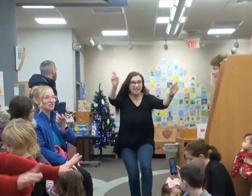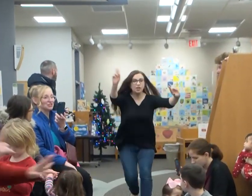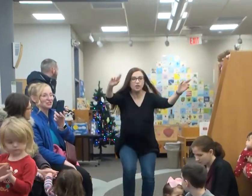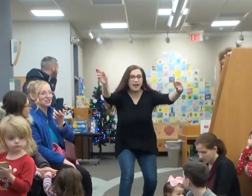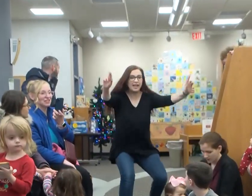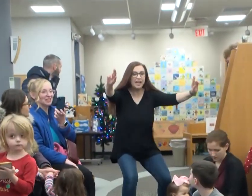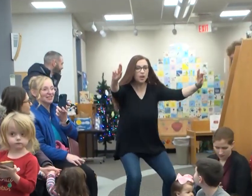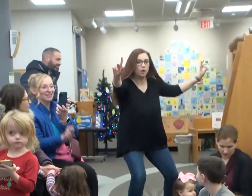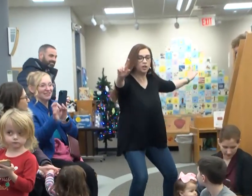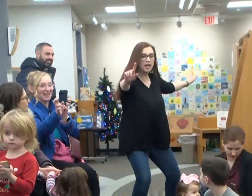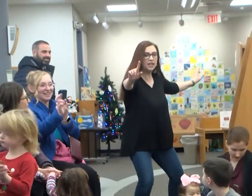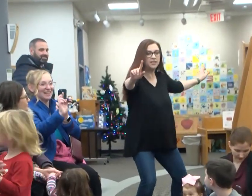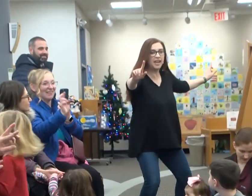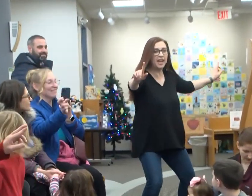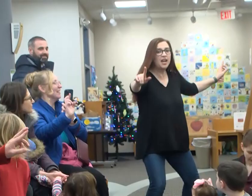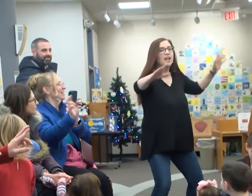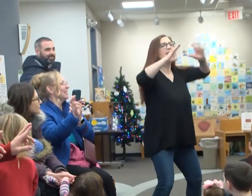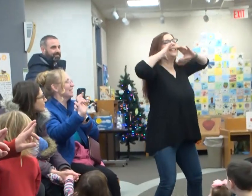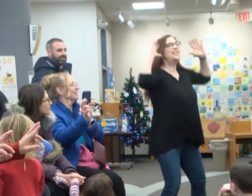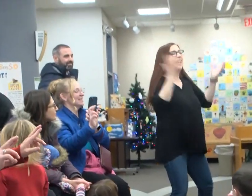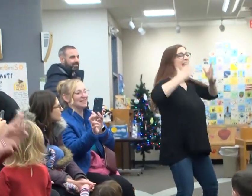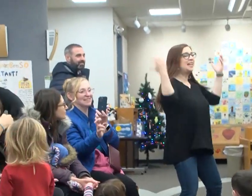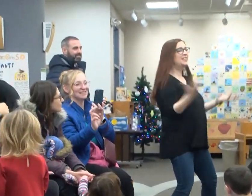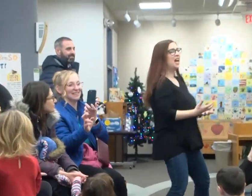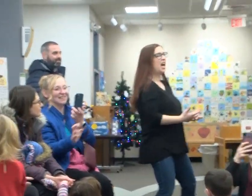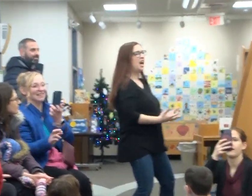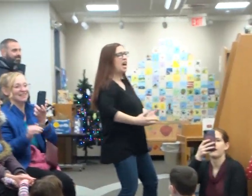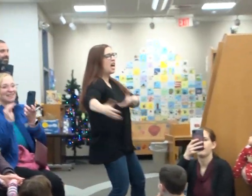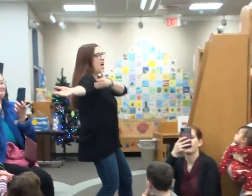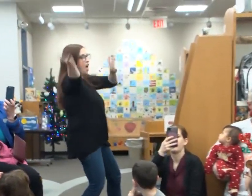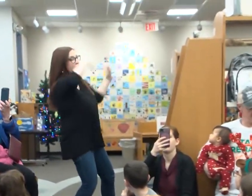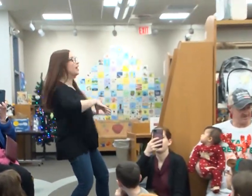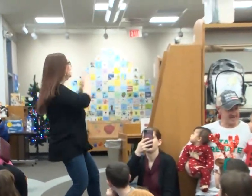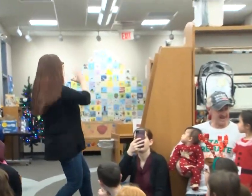You ready? You ready? Hold on, sing. Santa!